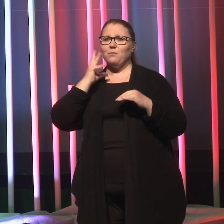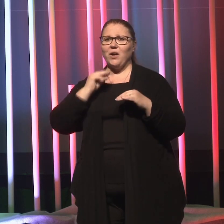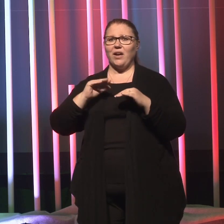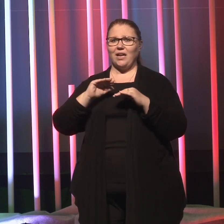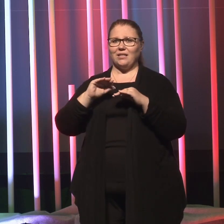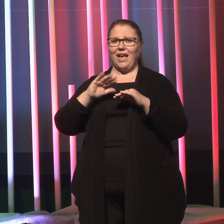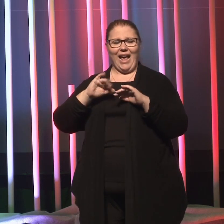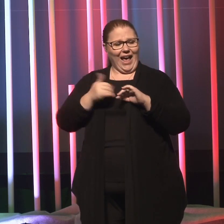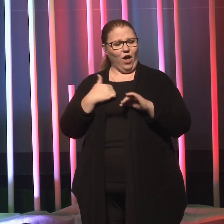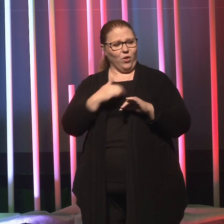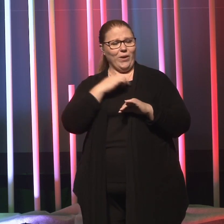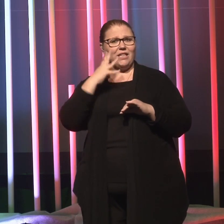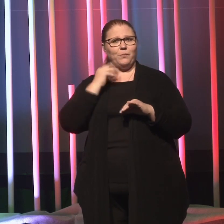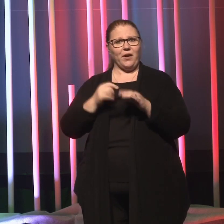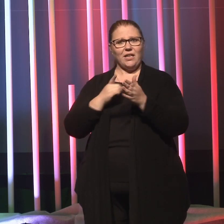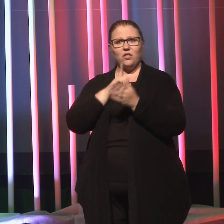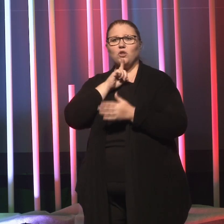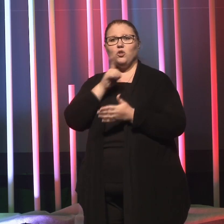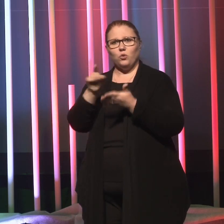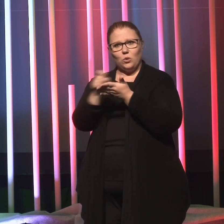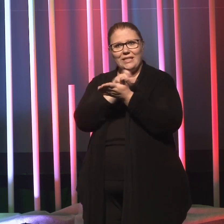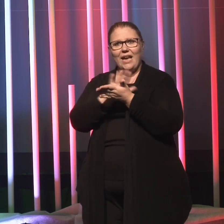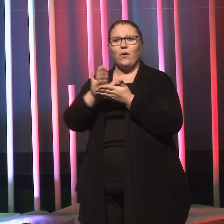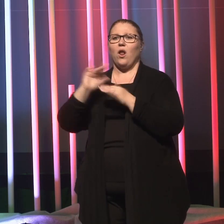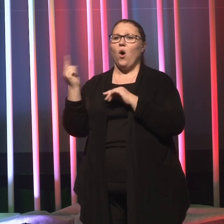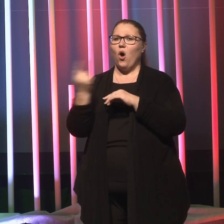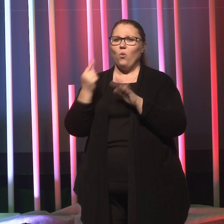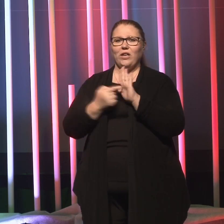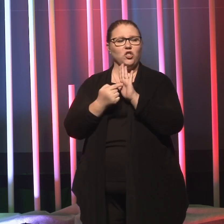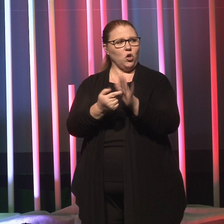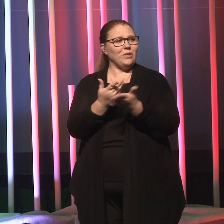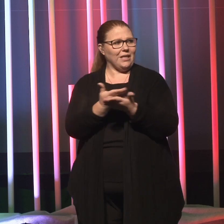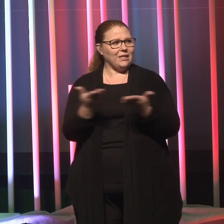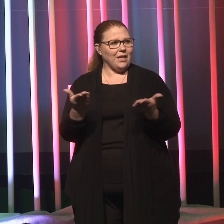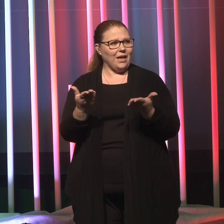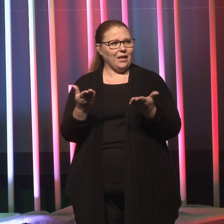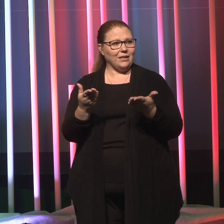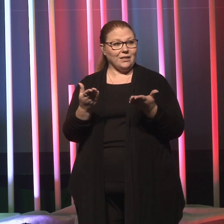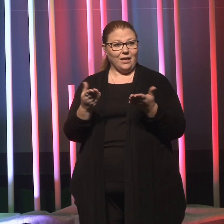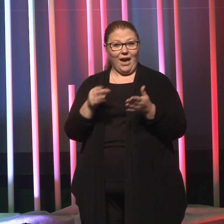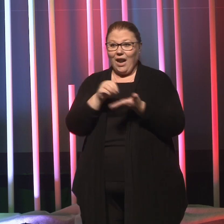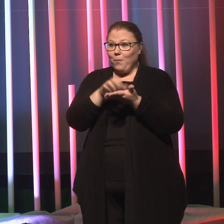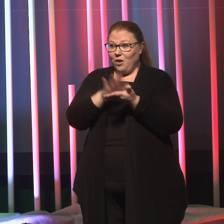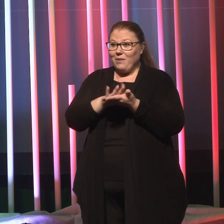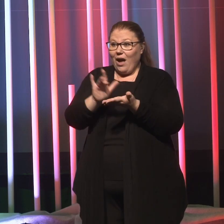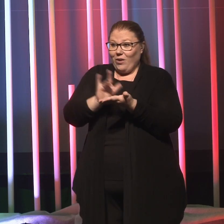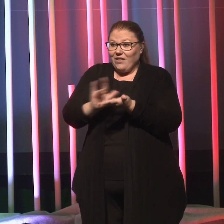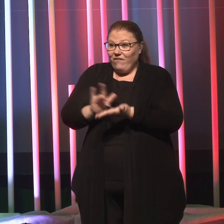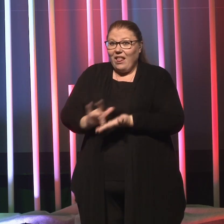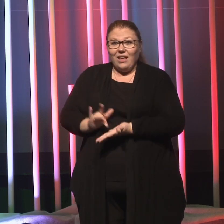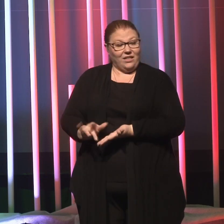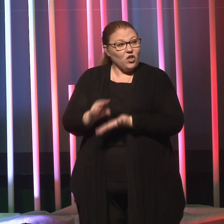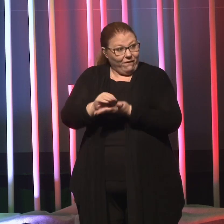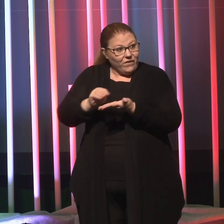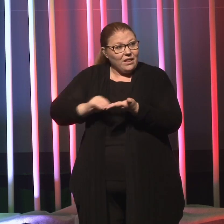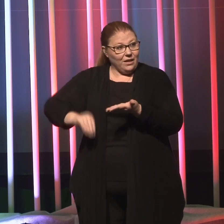how we experience, the true sacred always reveals these things. And I actually put them as fill-ins because they're so good. They're so